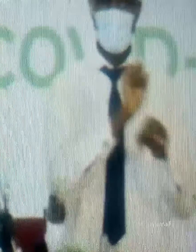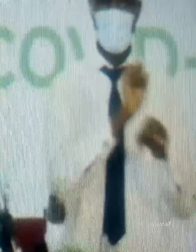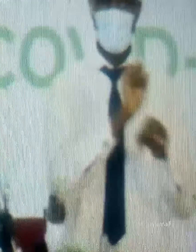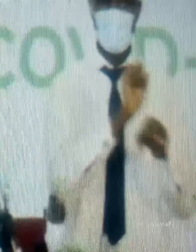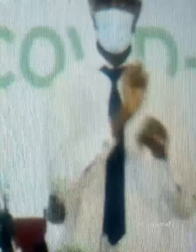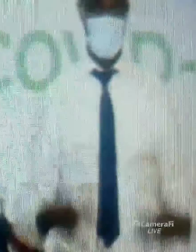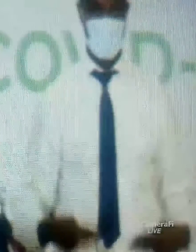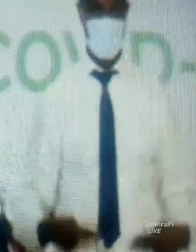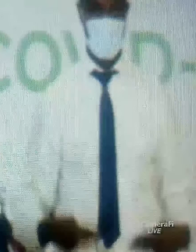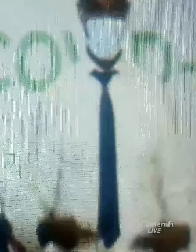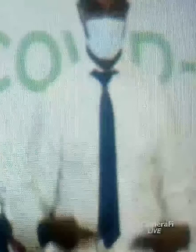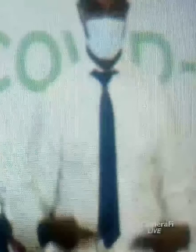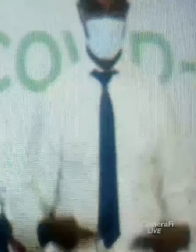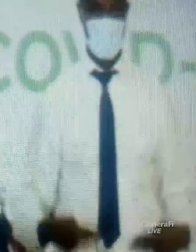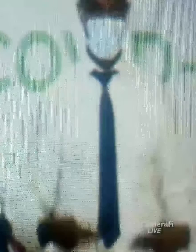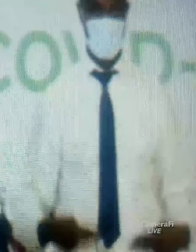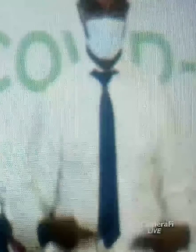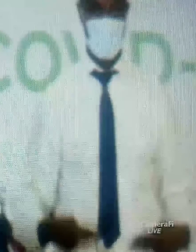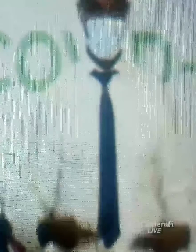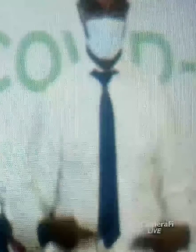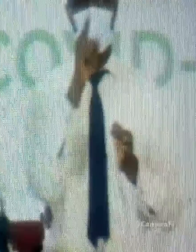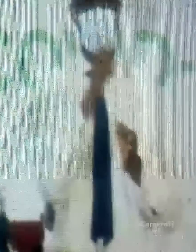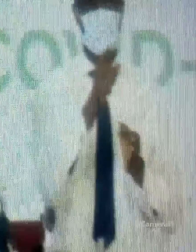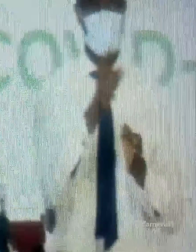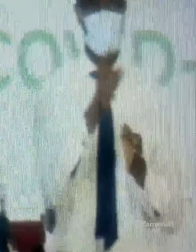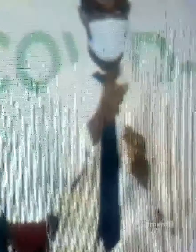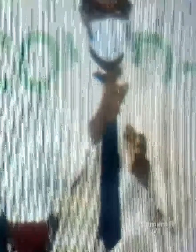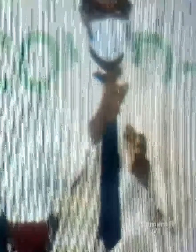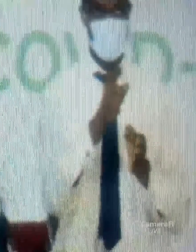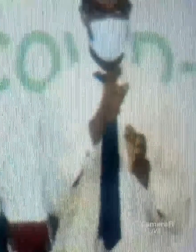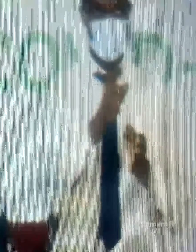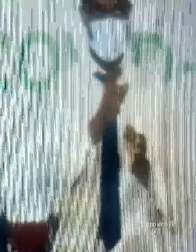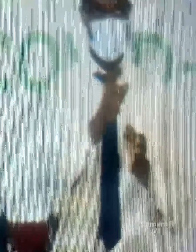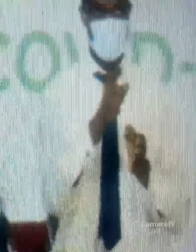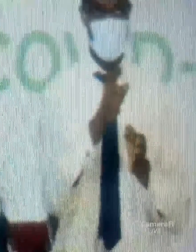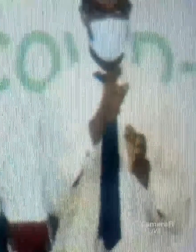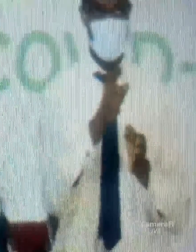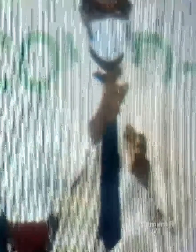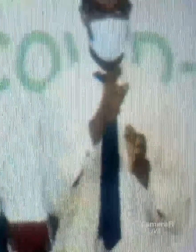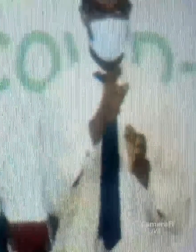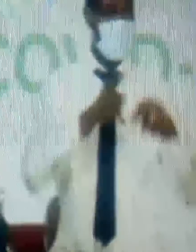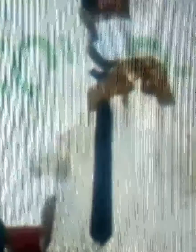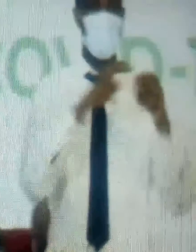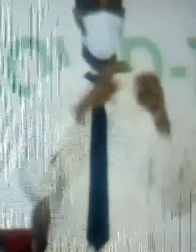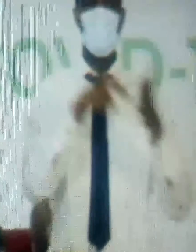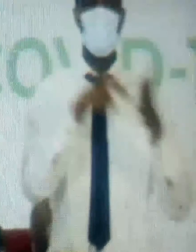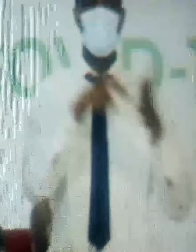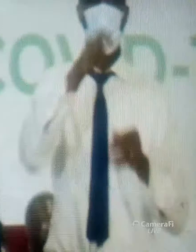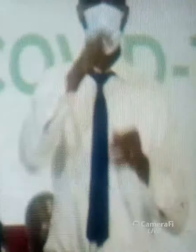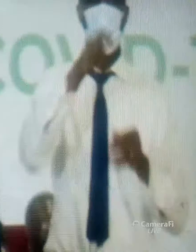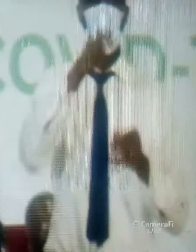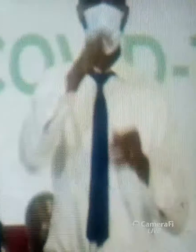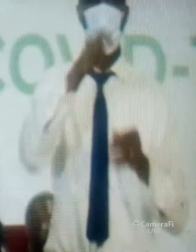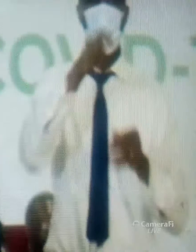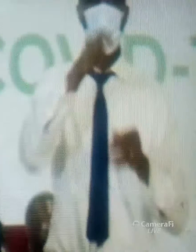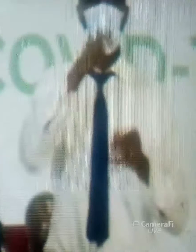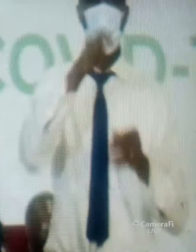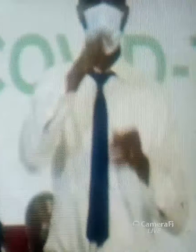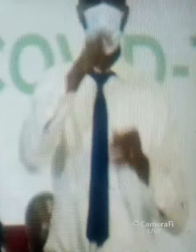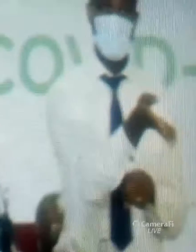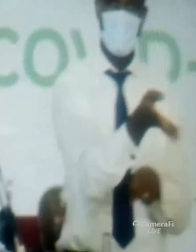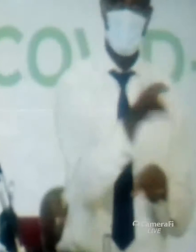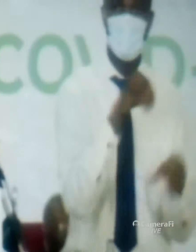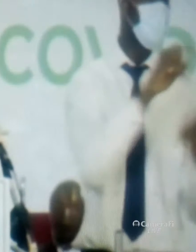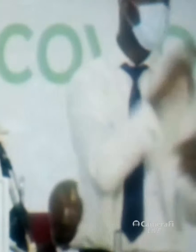physical infrastructure on ground, you need human resource for health to cope. The